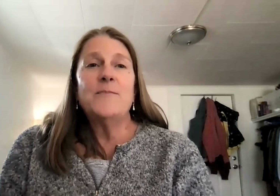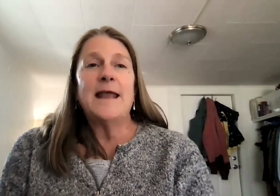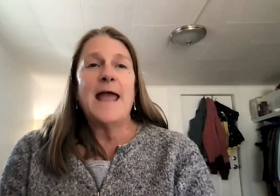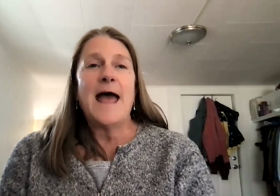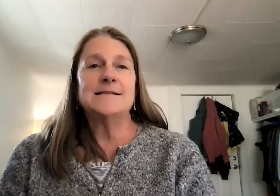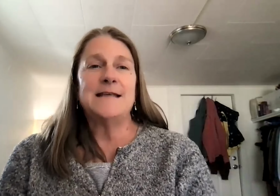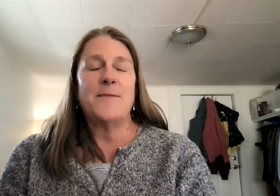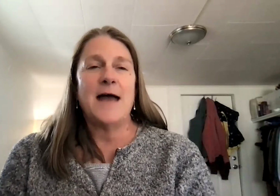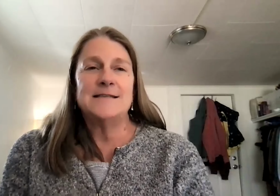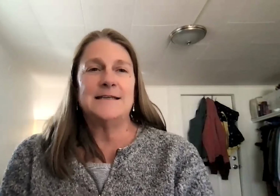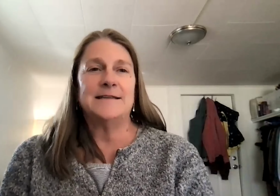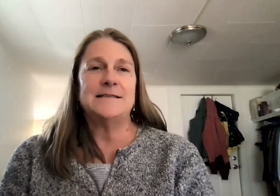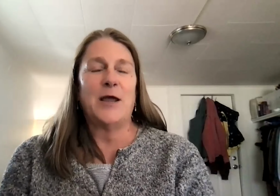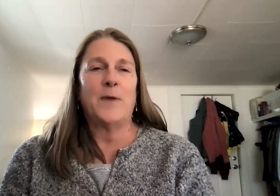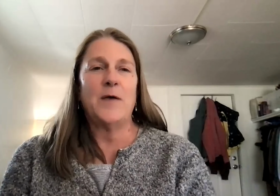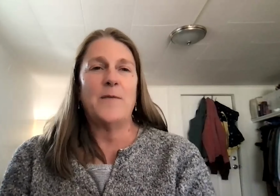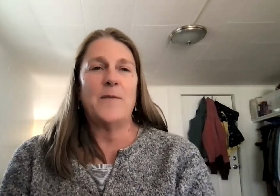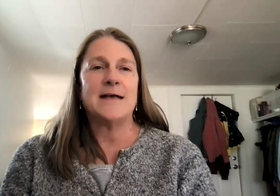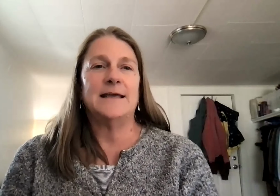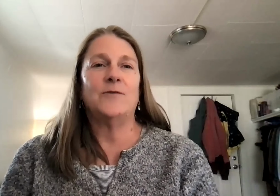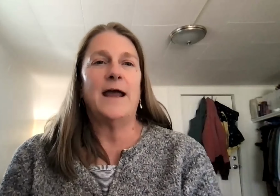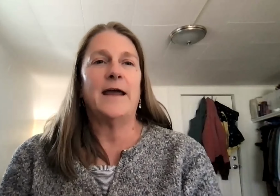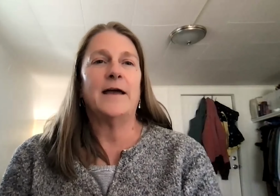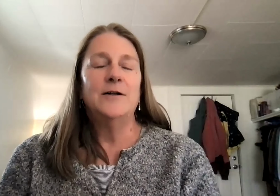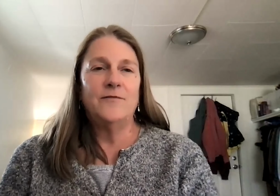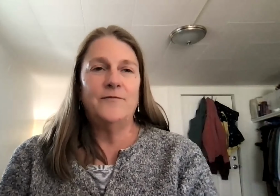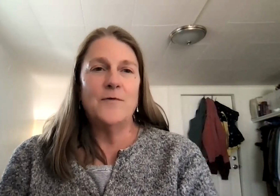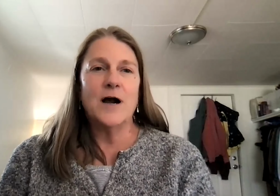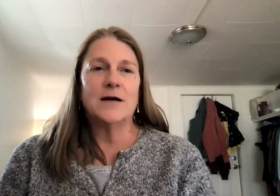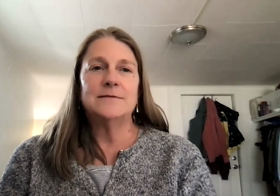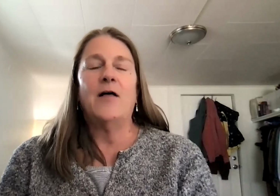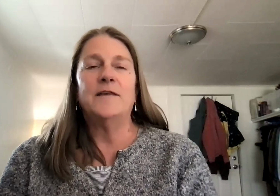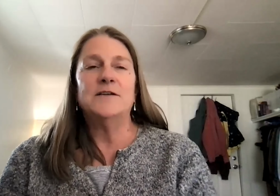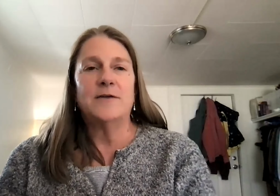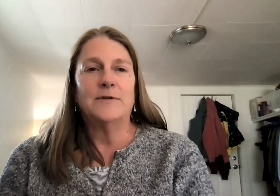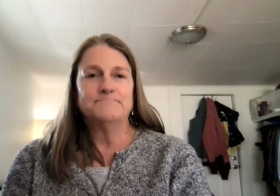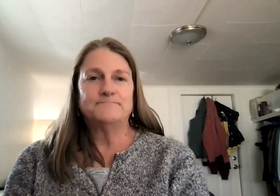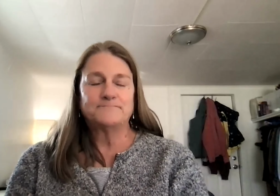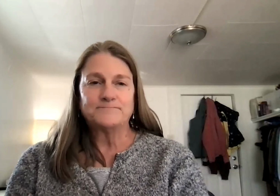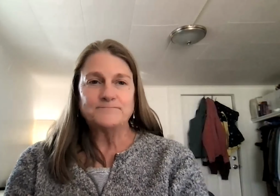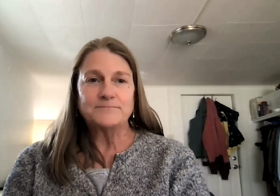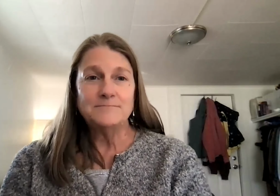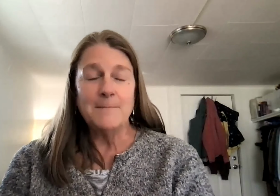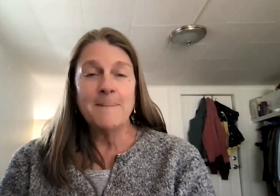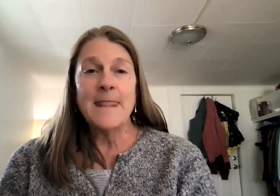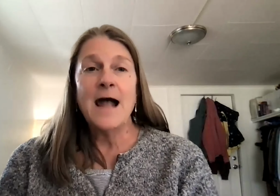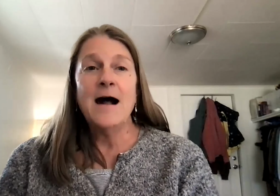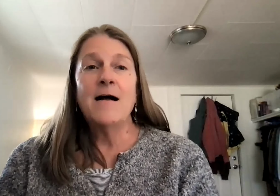health, so that everybody has the same access in the same capacity and way for health in general.